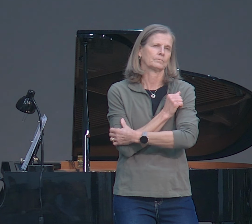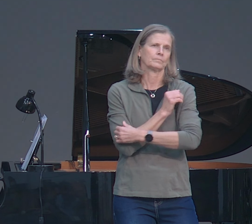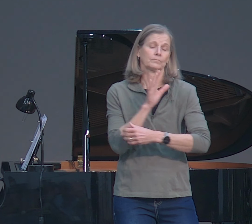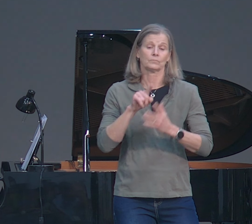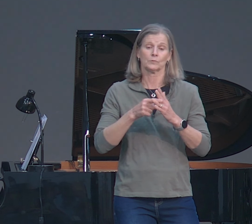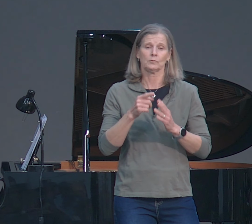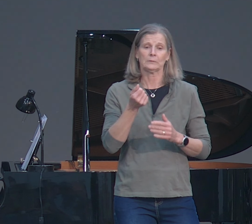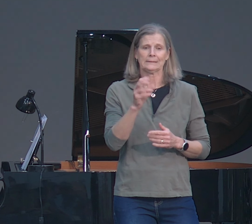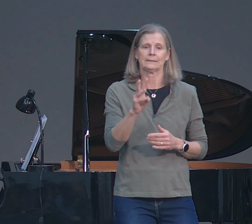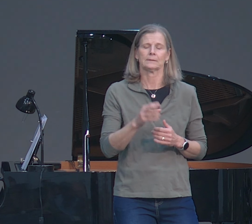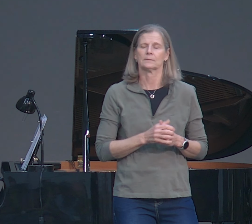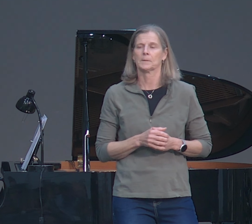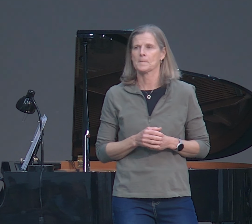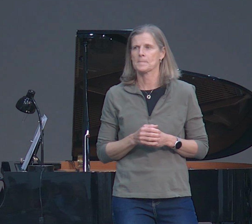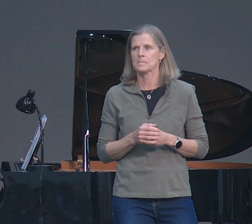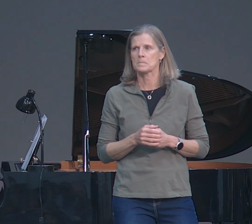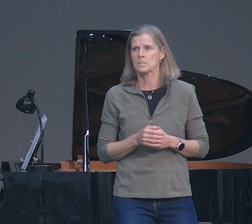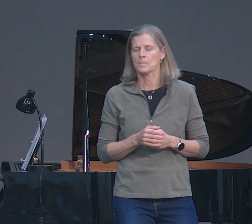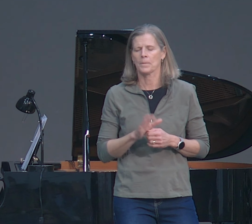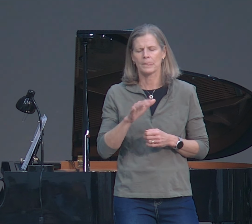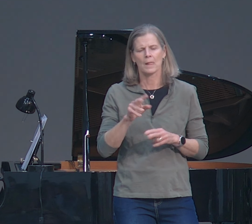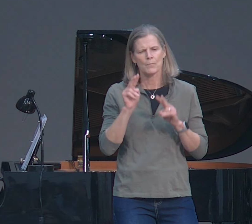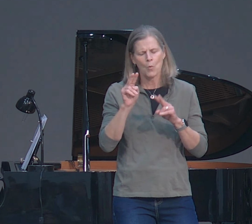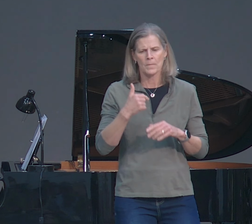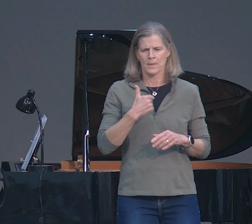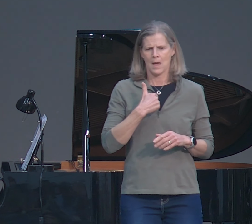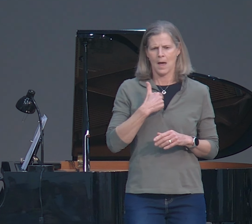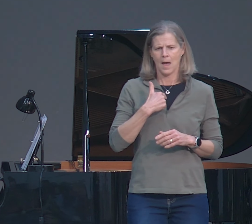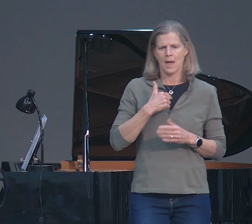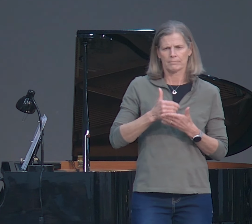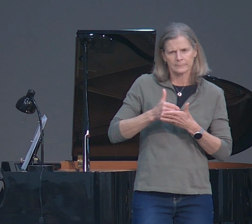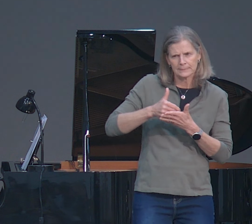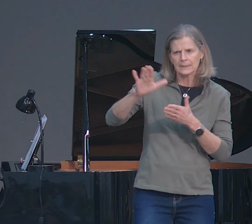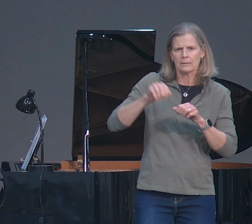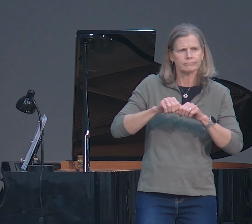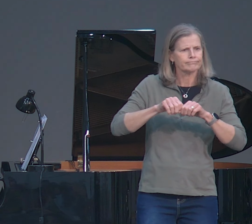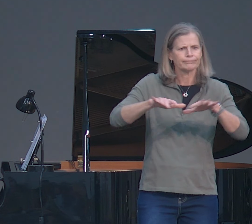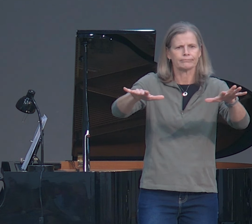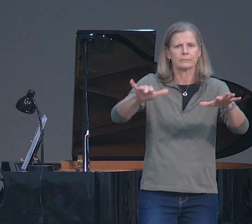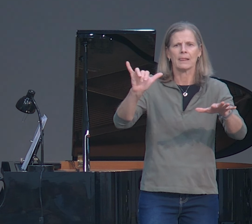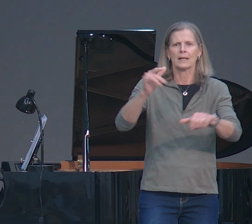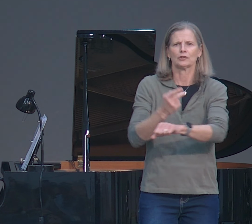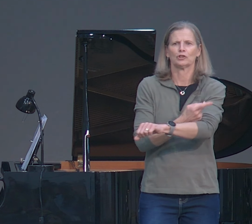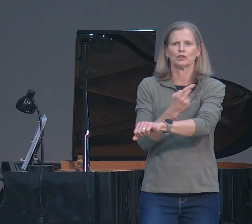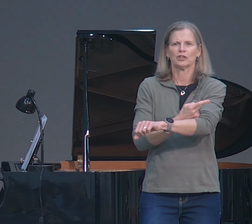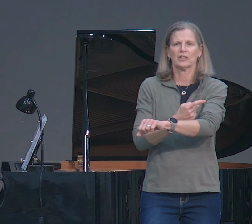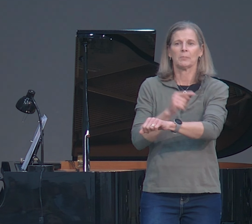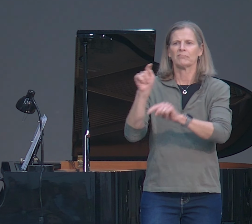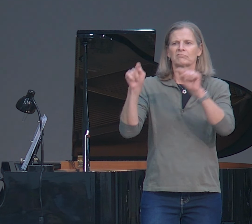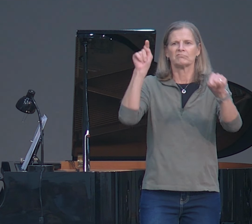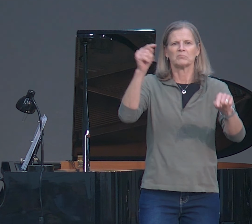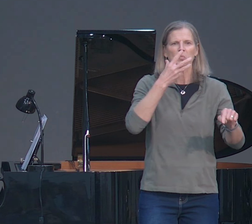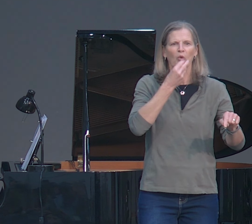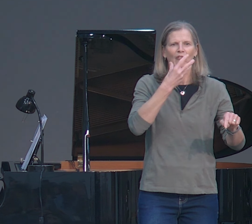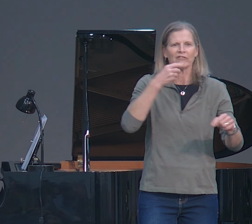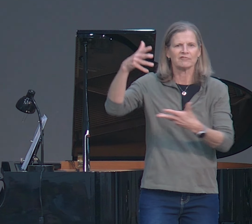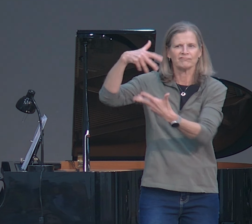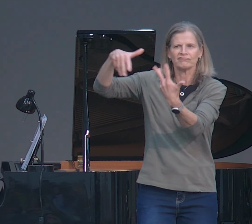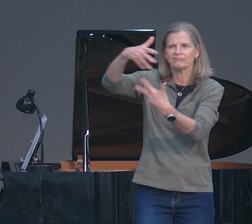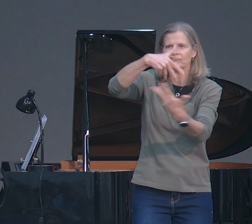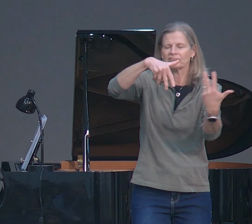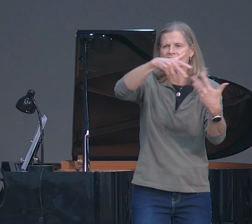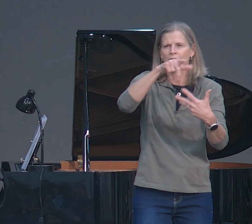Beginning in verse 16. Behold, I am sending you out as sheep in the midst of wolves.